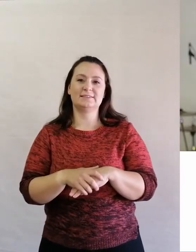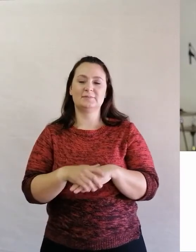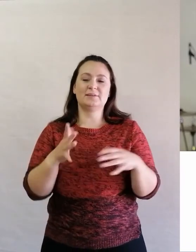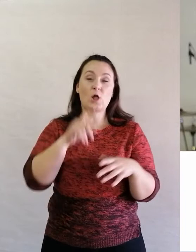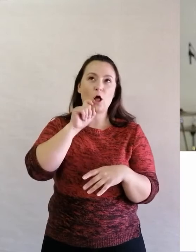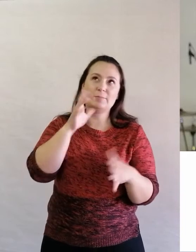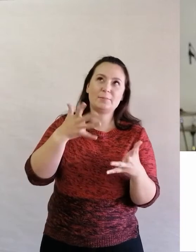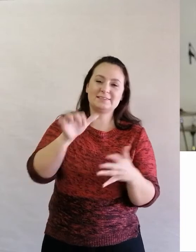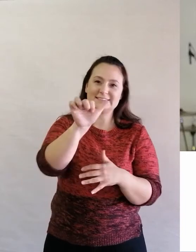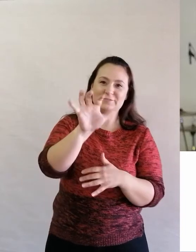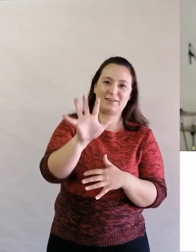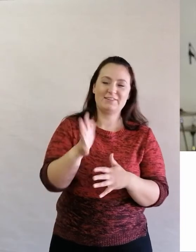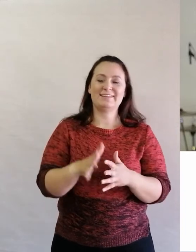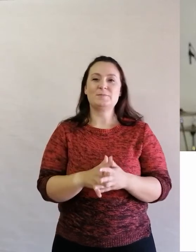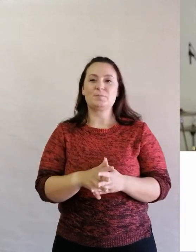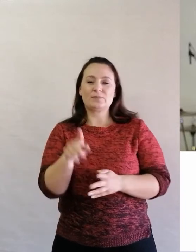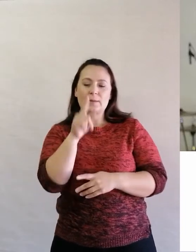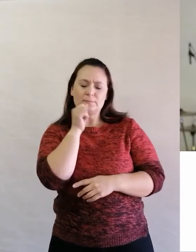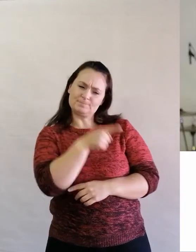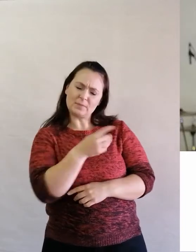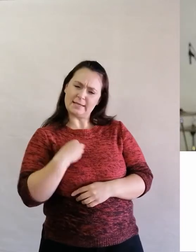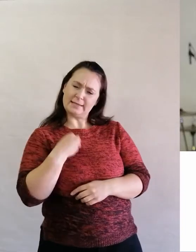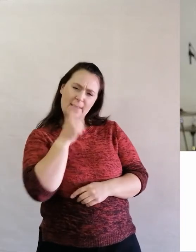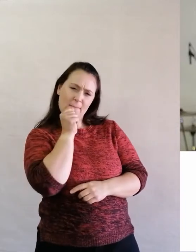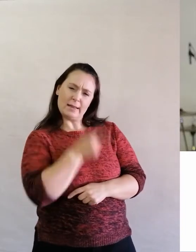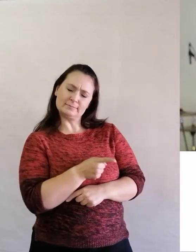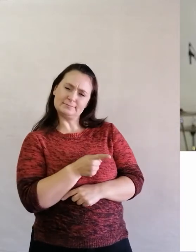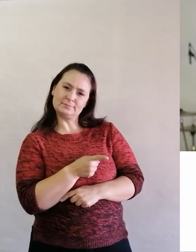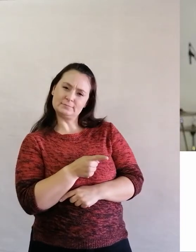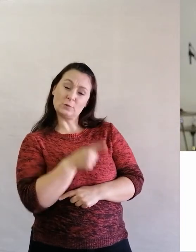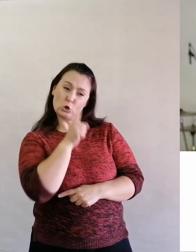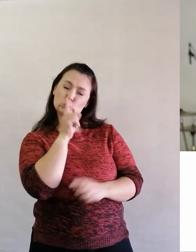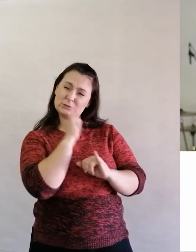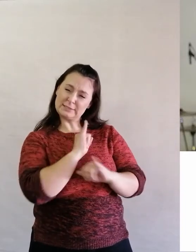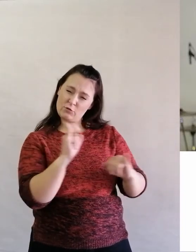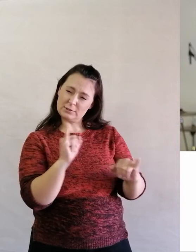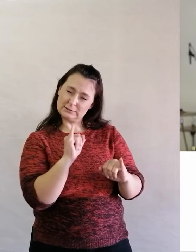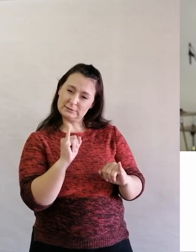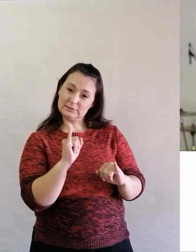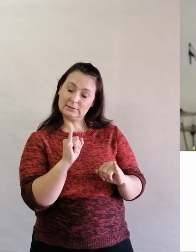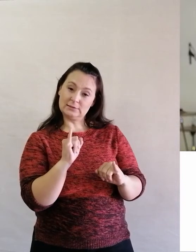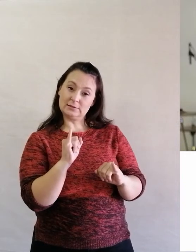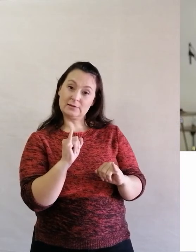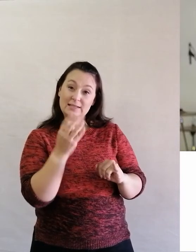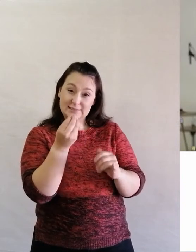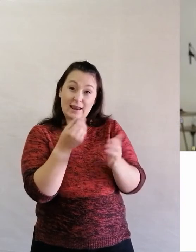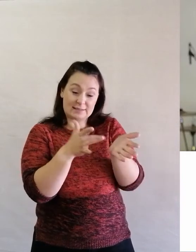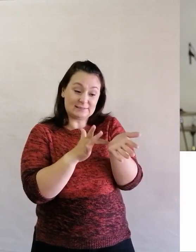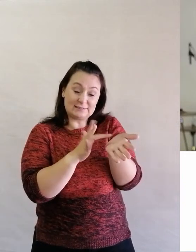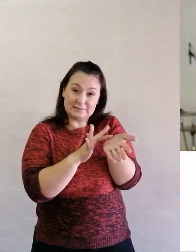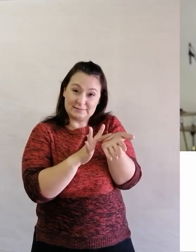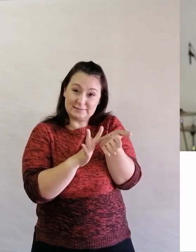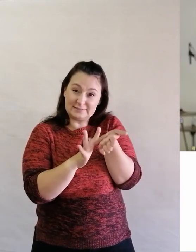my age, 65. And he said to me, young man, are you serious? I still had stains in my hand from